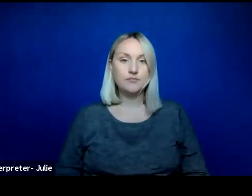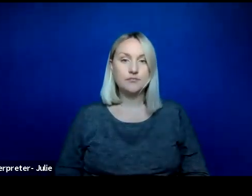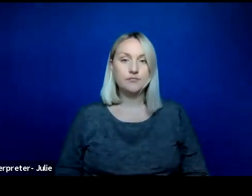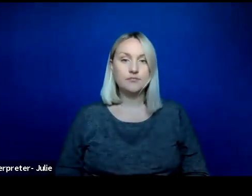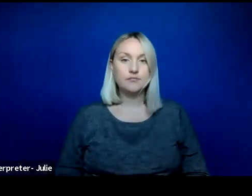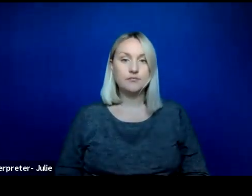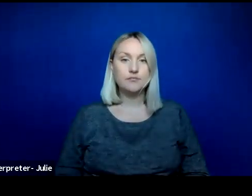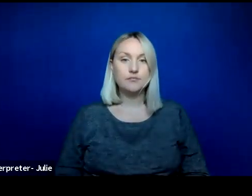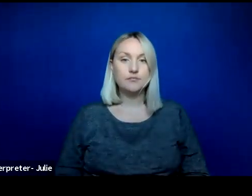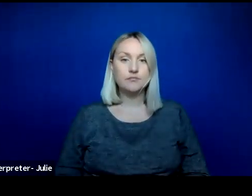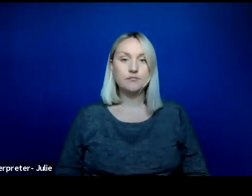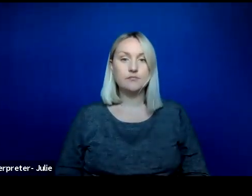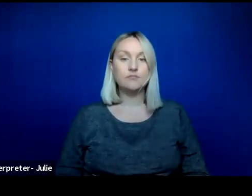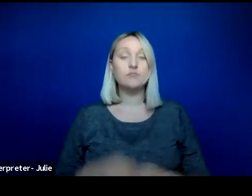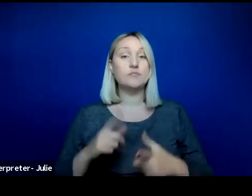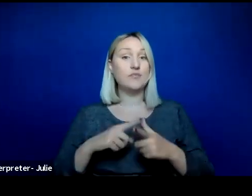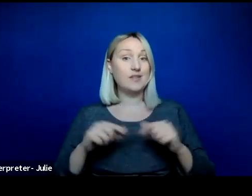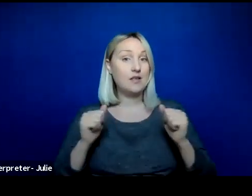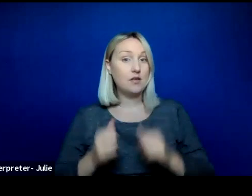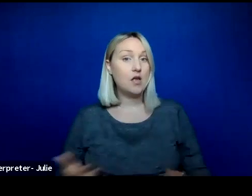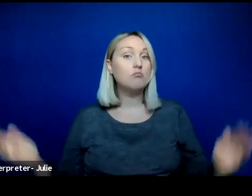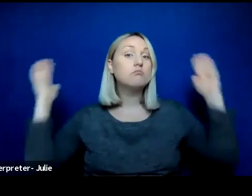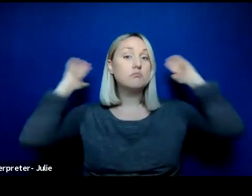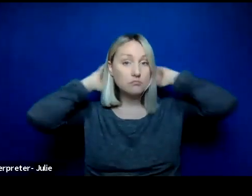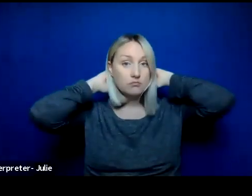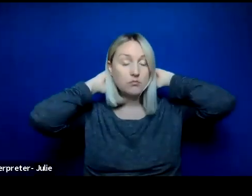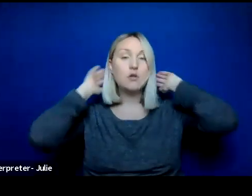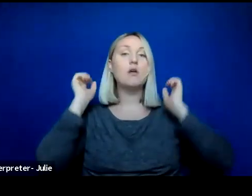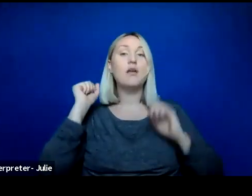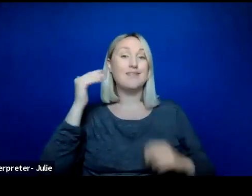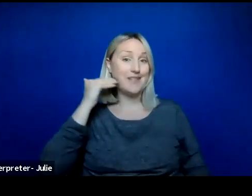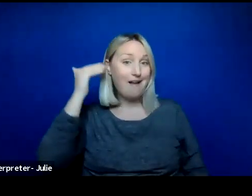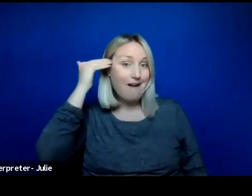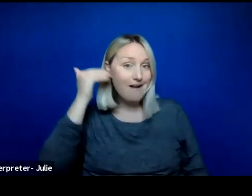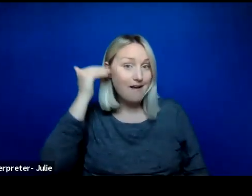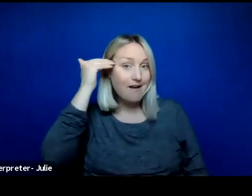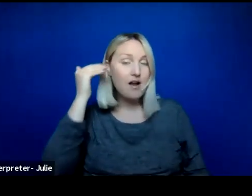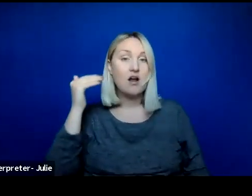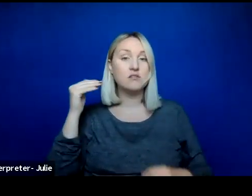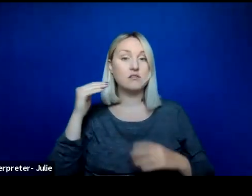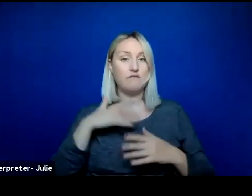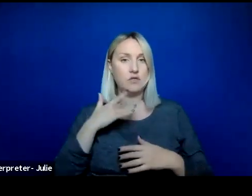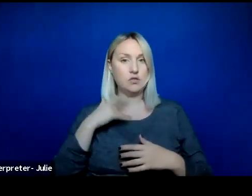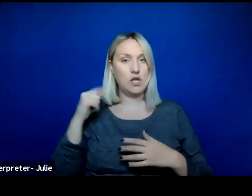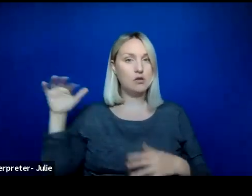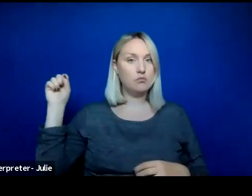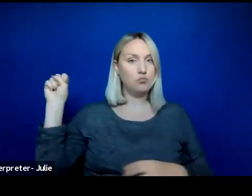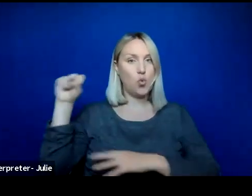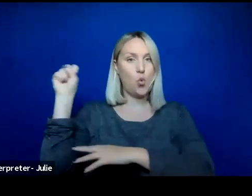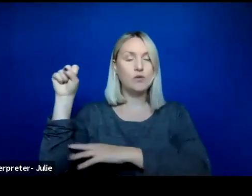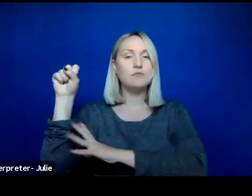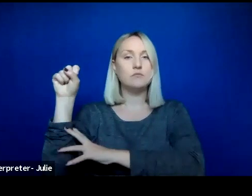And then maybe bring the hands behind your head. If your head is floating in space, lean it